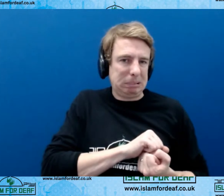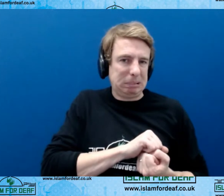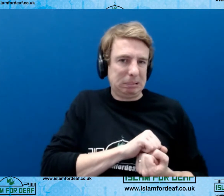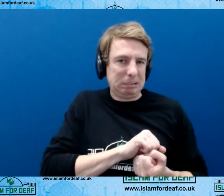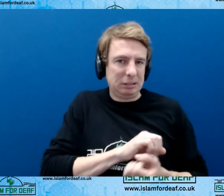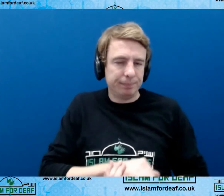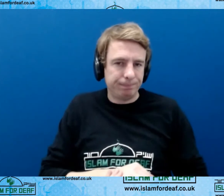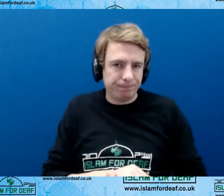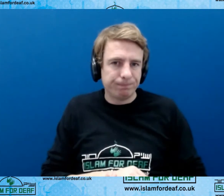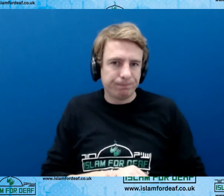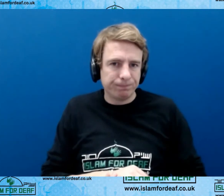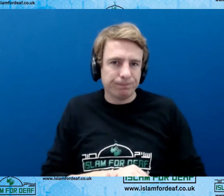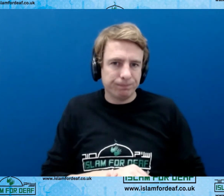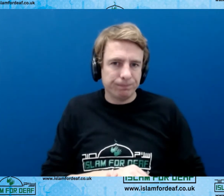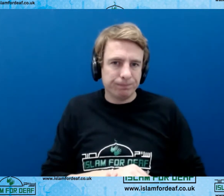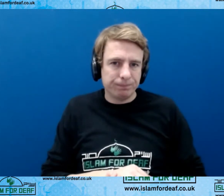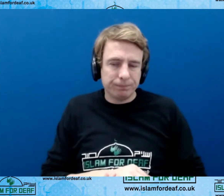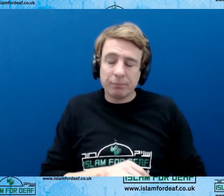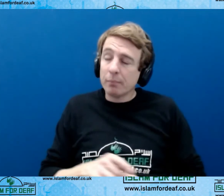of